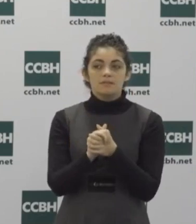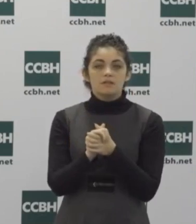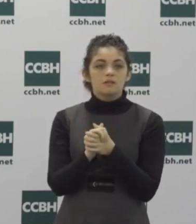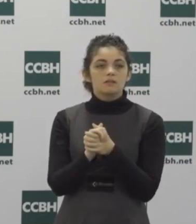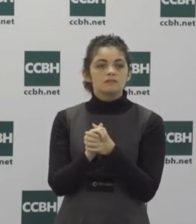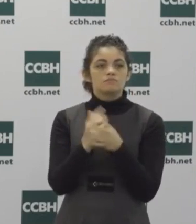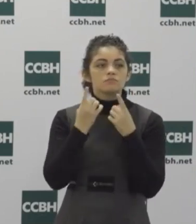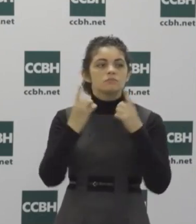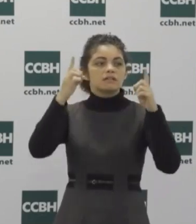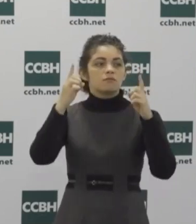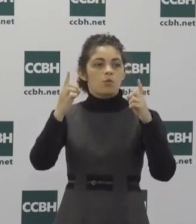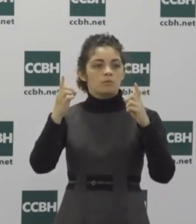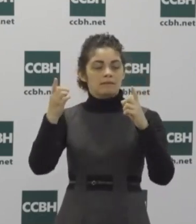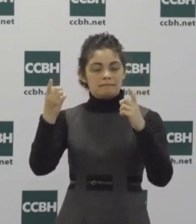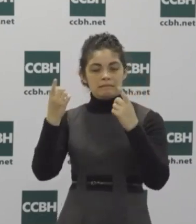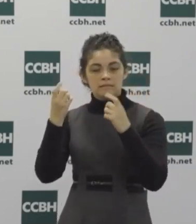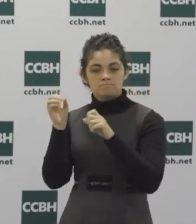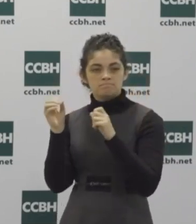this period.